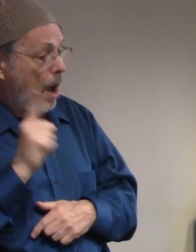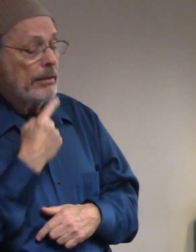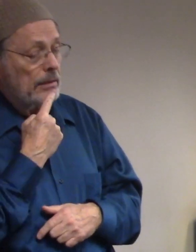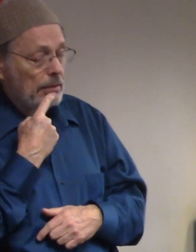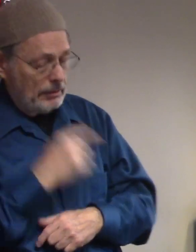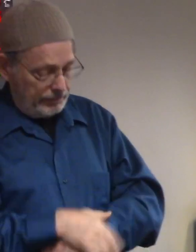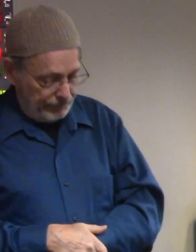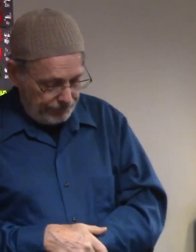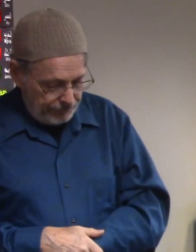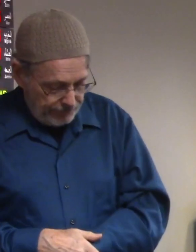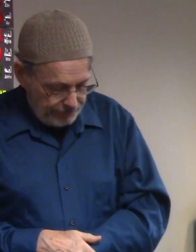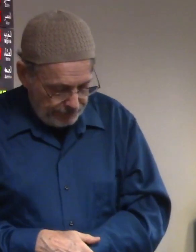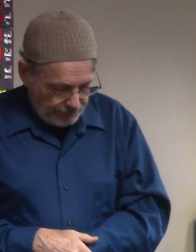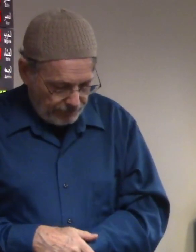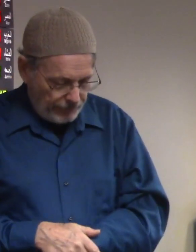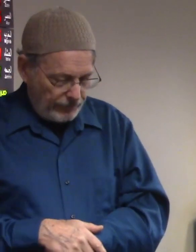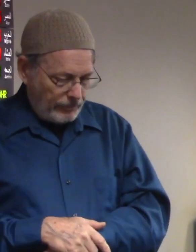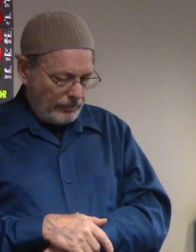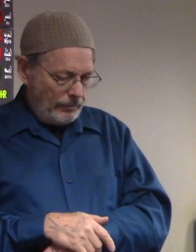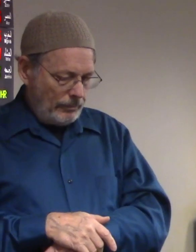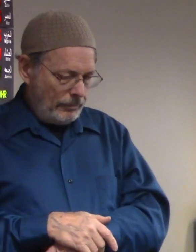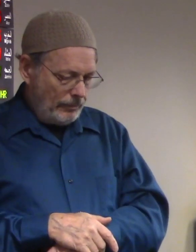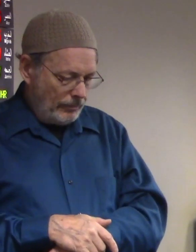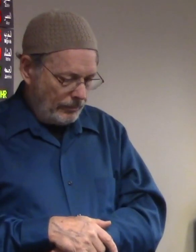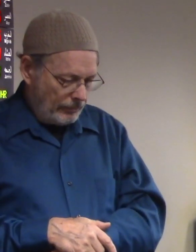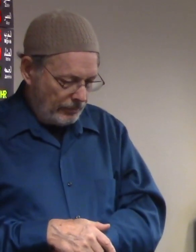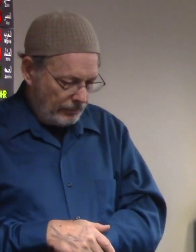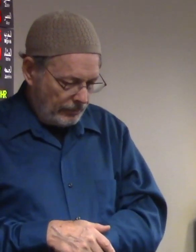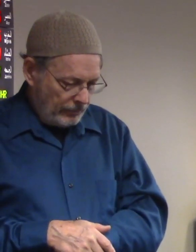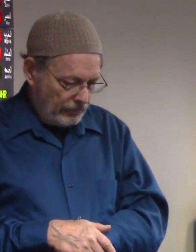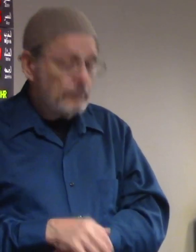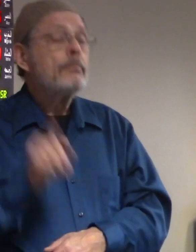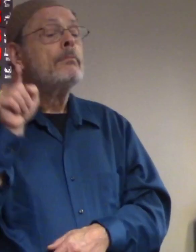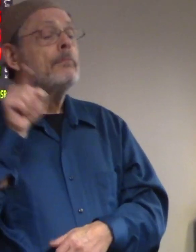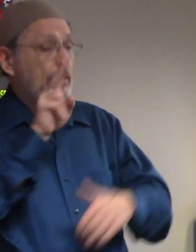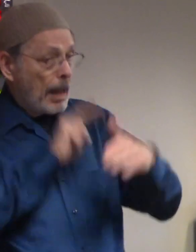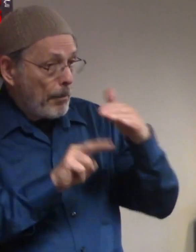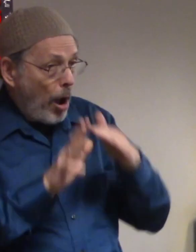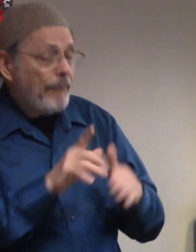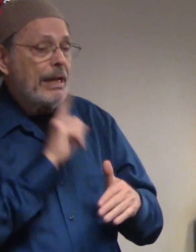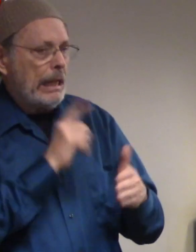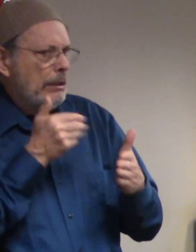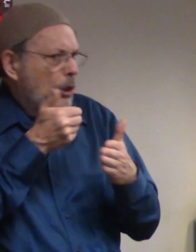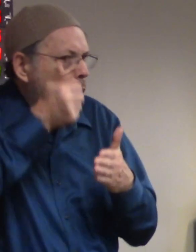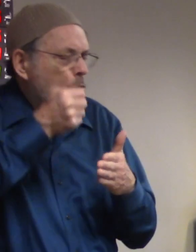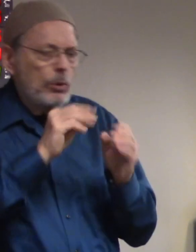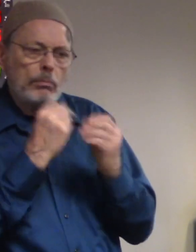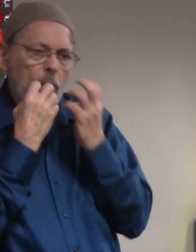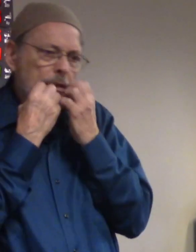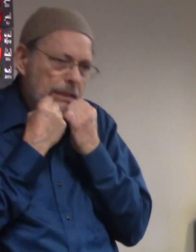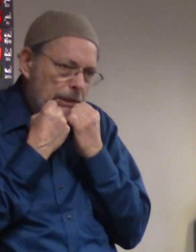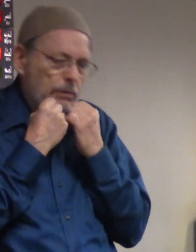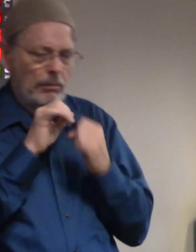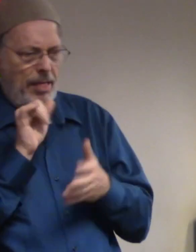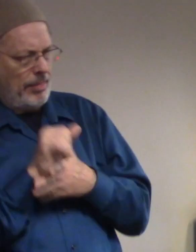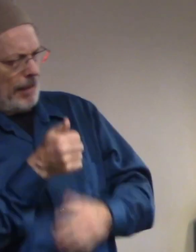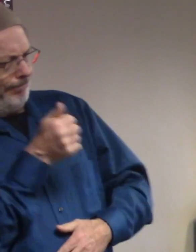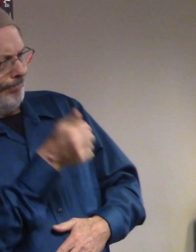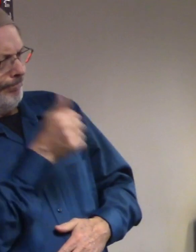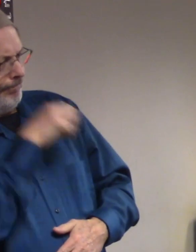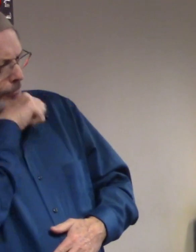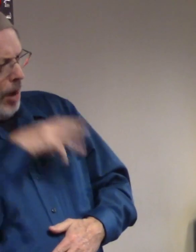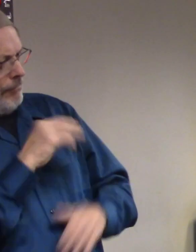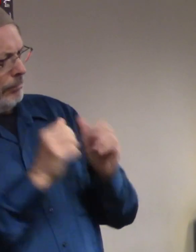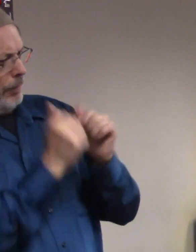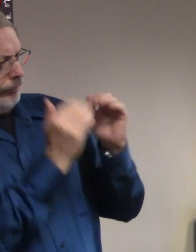An-Nabi awla bil mu'mineen min anfusihim. That the Prophet is closer, that the Prophet is more dear, that the Prophet takes